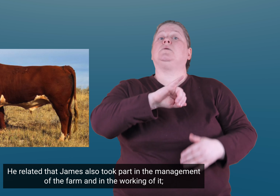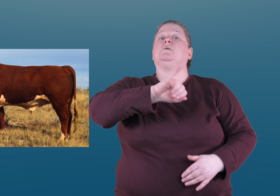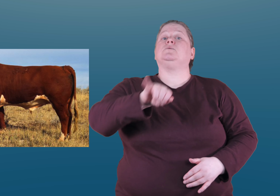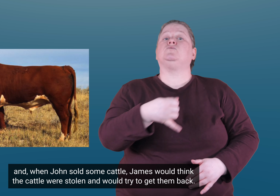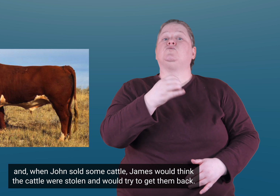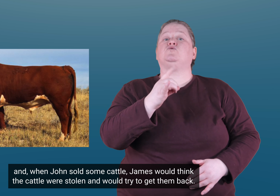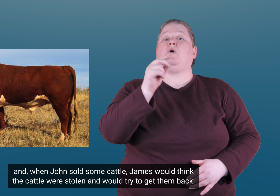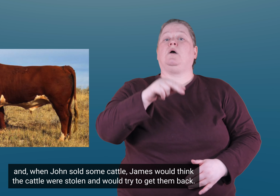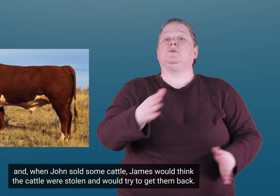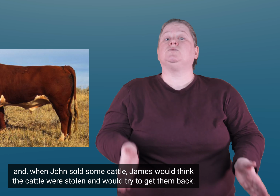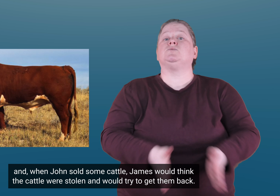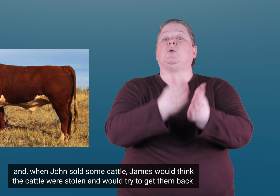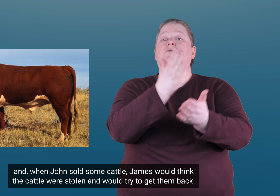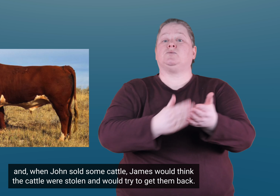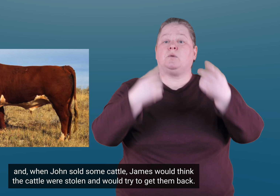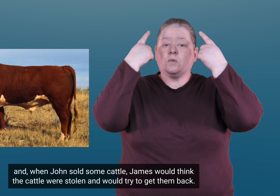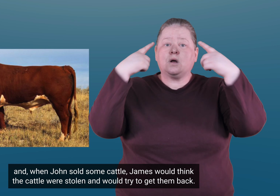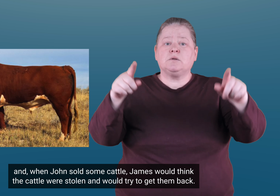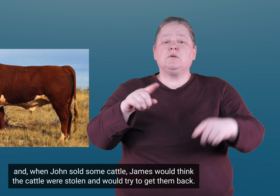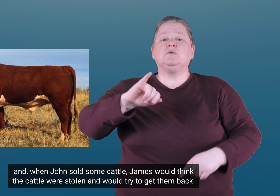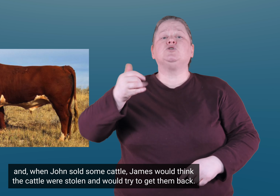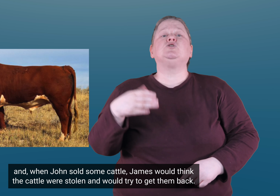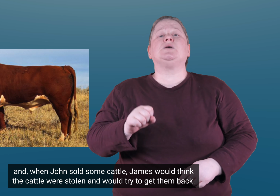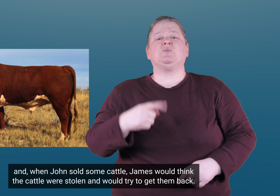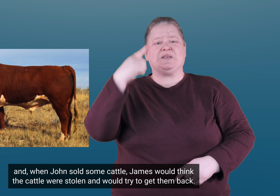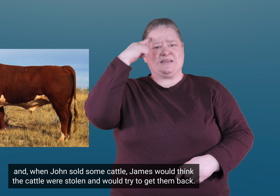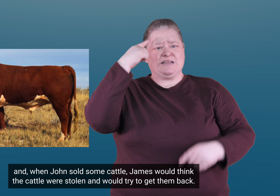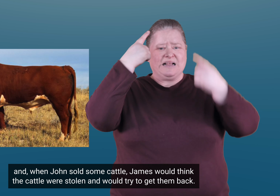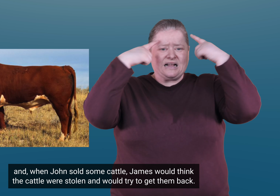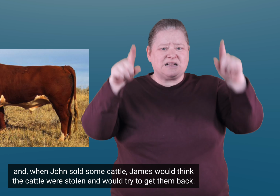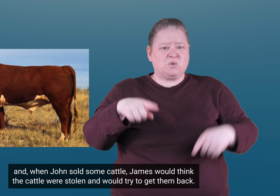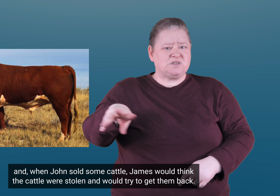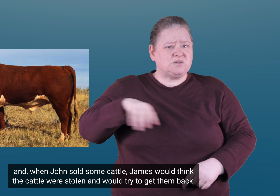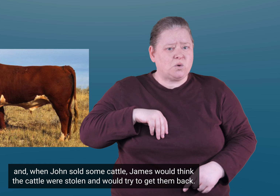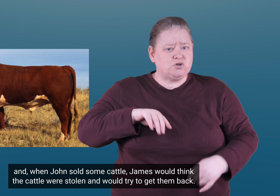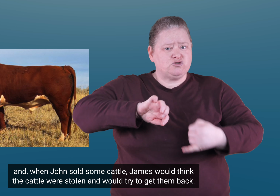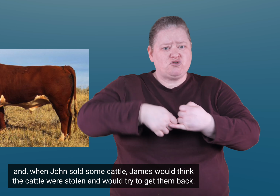And when John sold some cattle, James would think the cattle were stolen and would try to get them back.